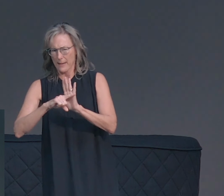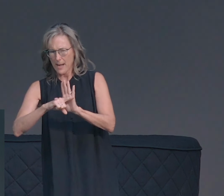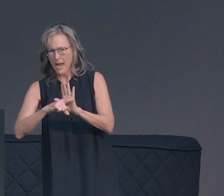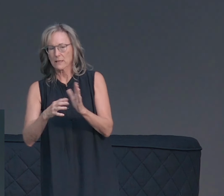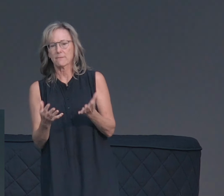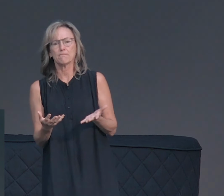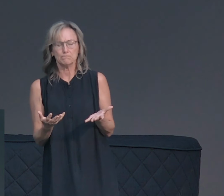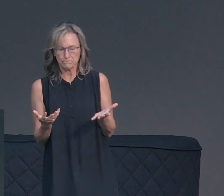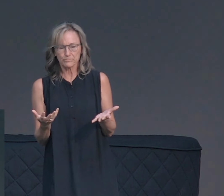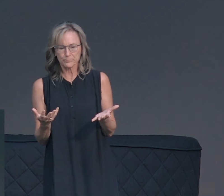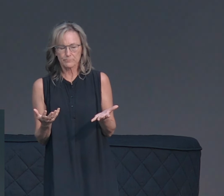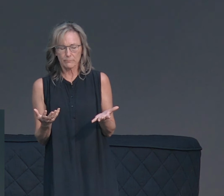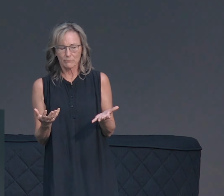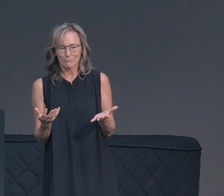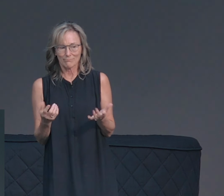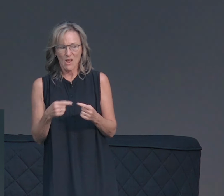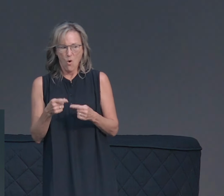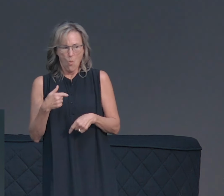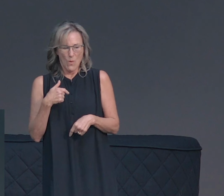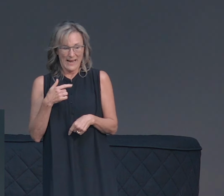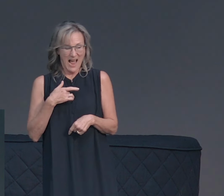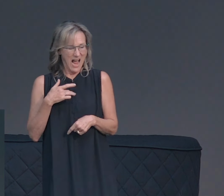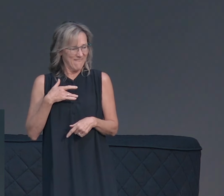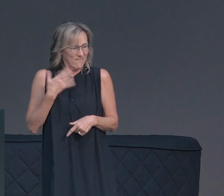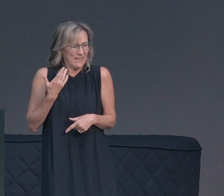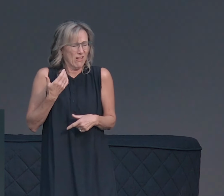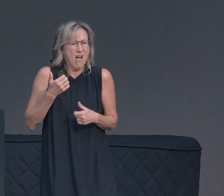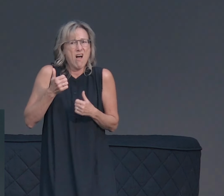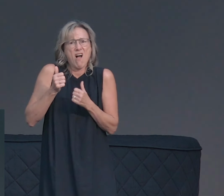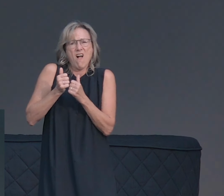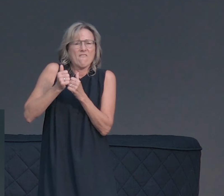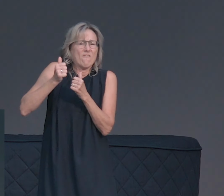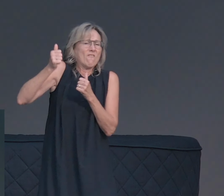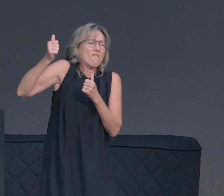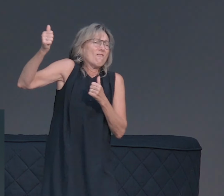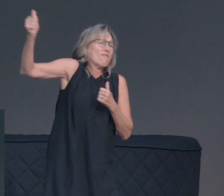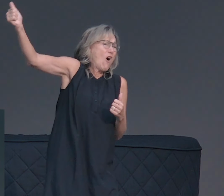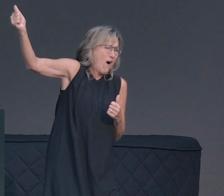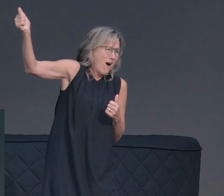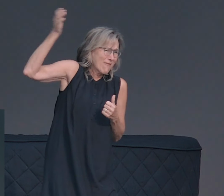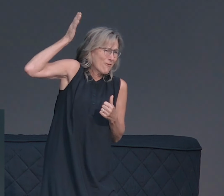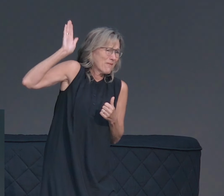On the negative side, when we feel far away from God,